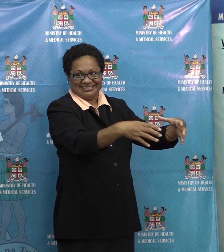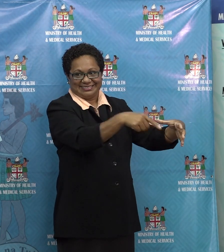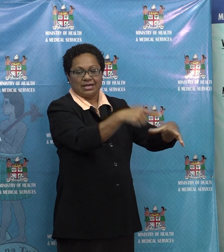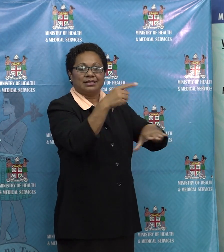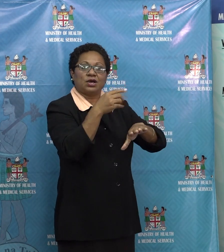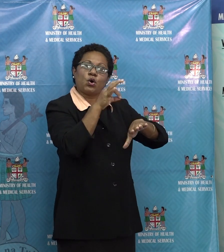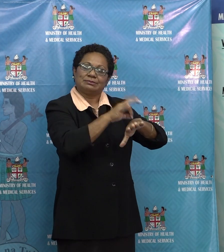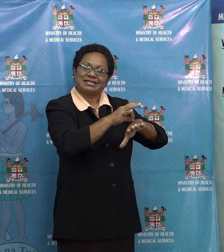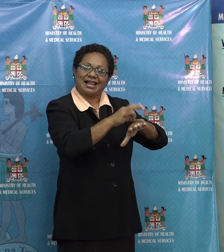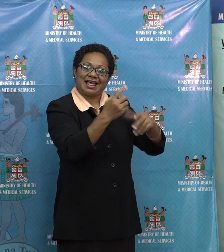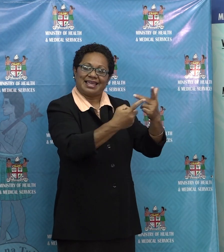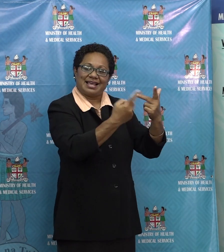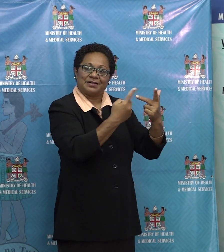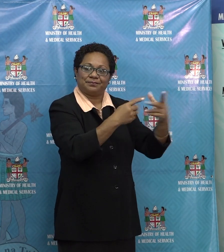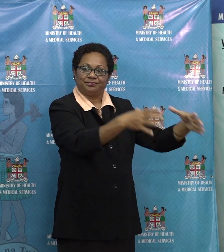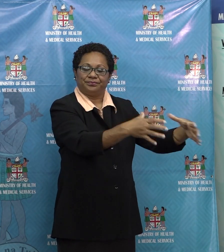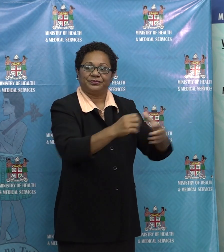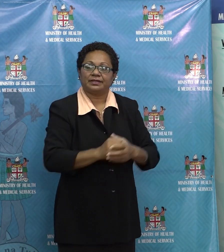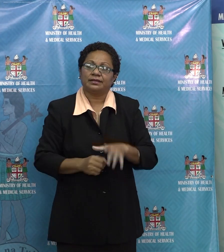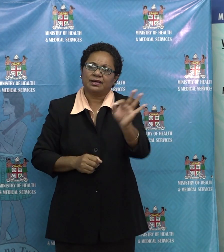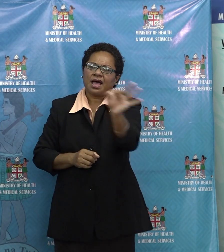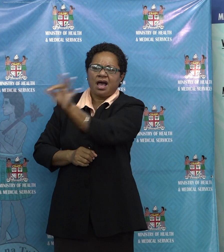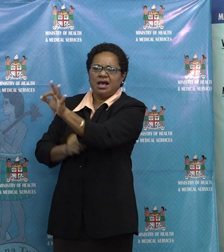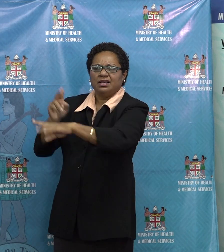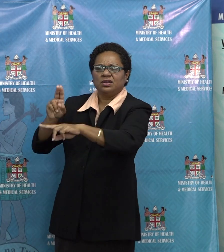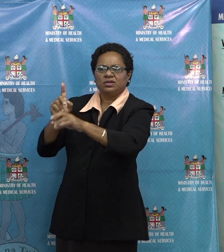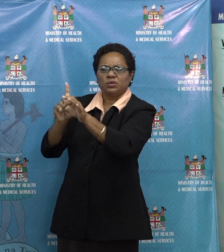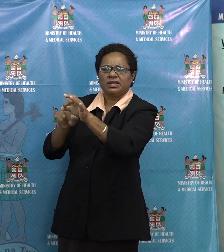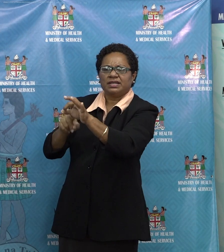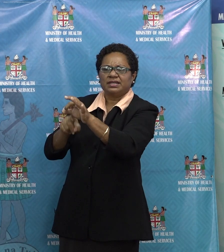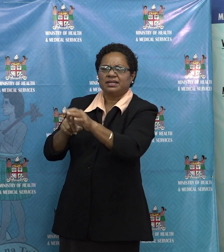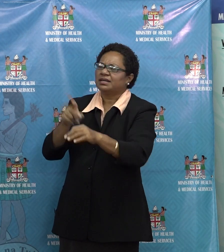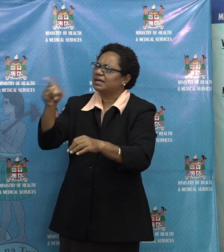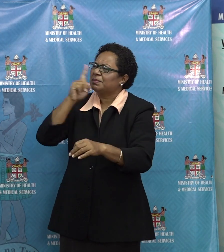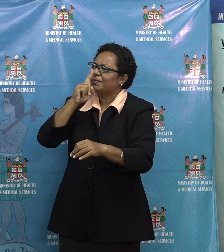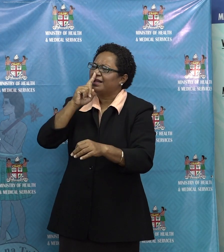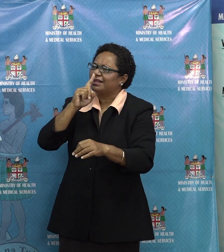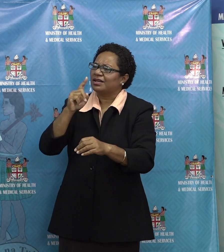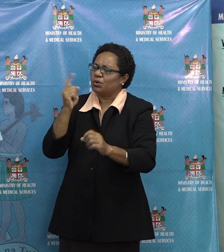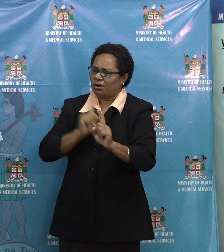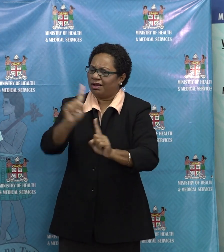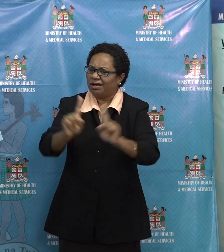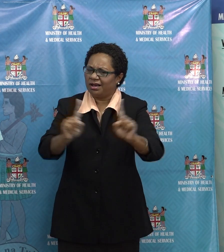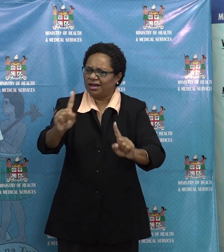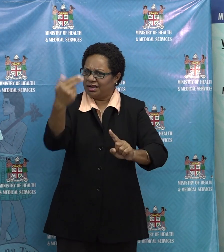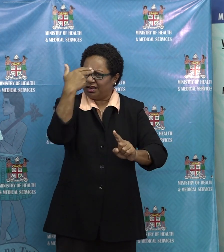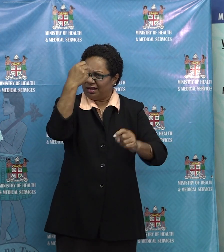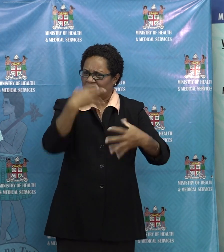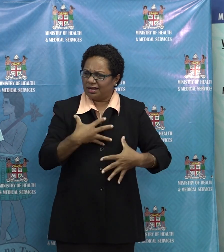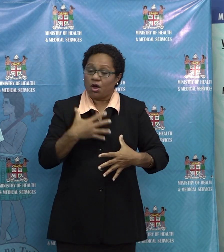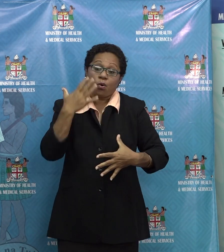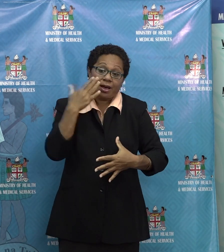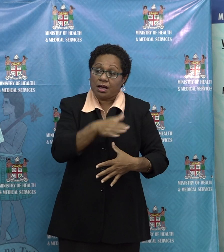operations. Dr. Chimesa, can you also talk about the individuals going out to do screenings? Are they going back home, and how do